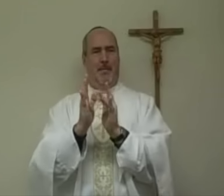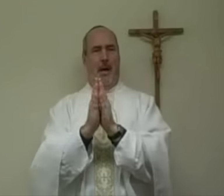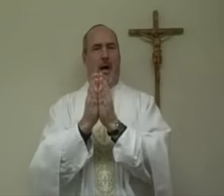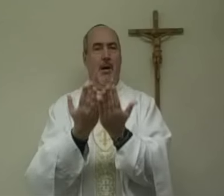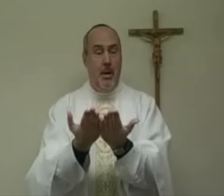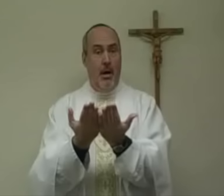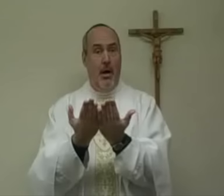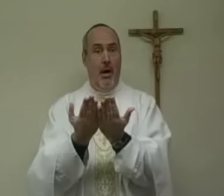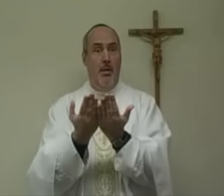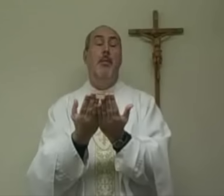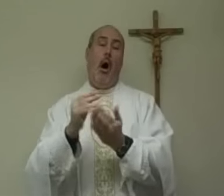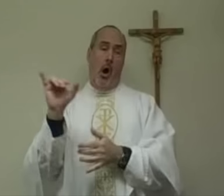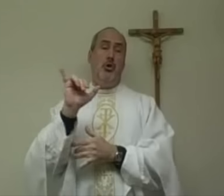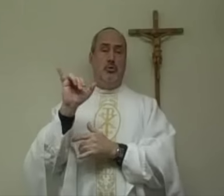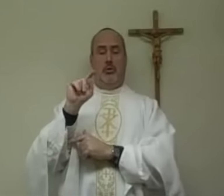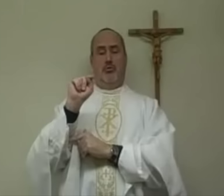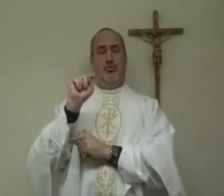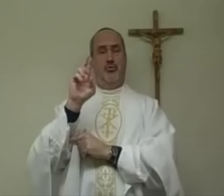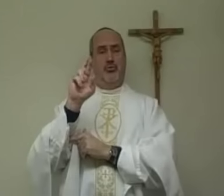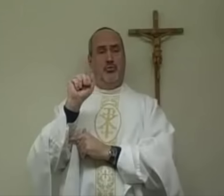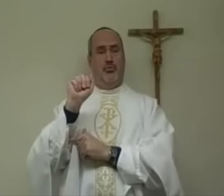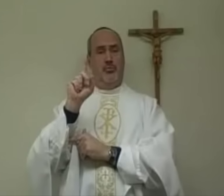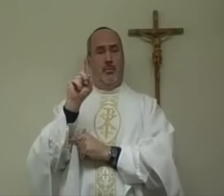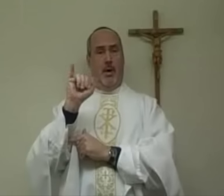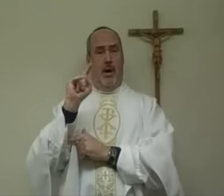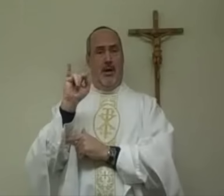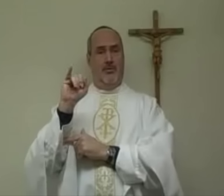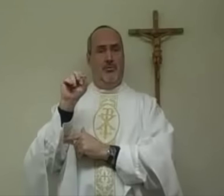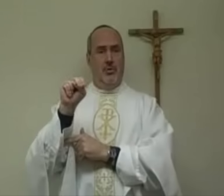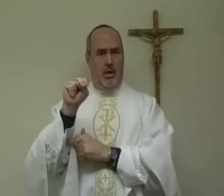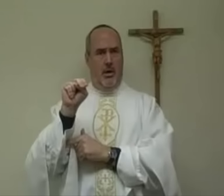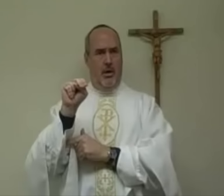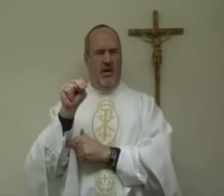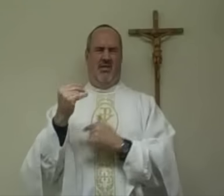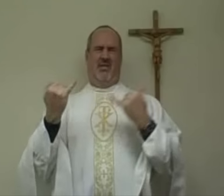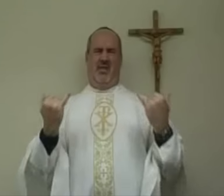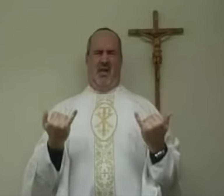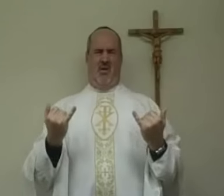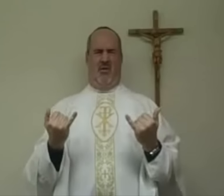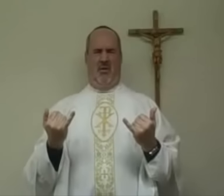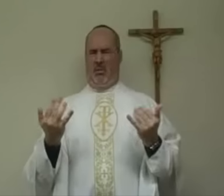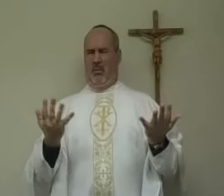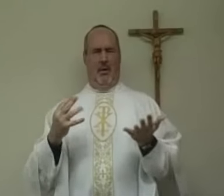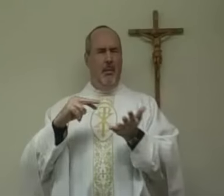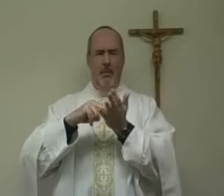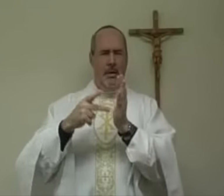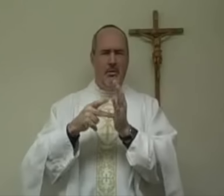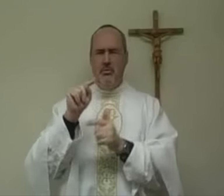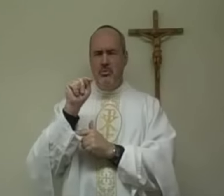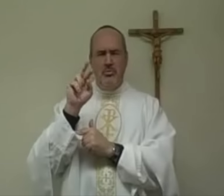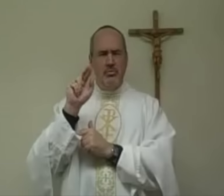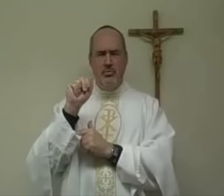their understanding of the Gospels. They also are responsible